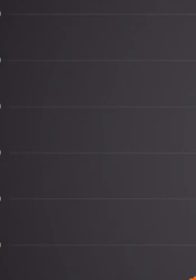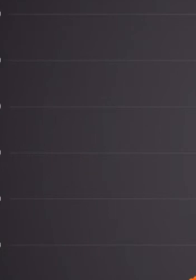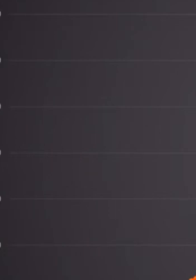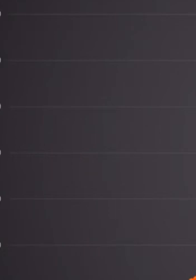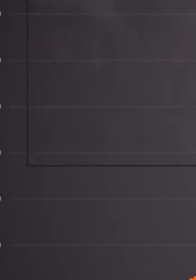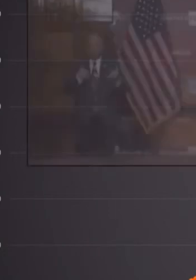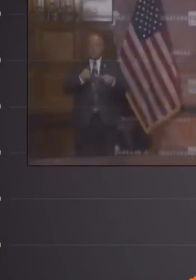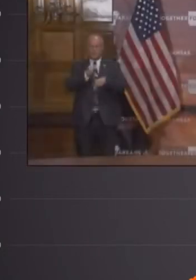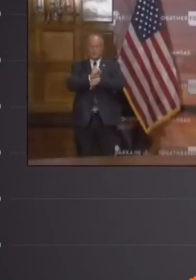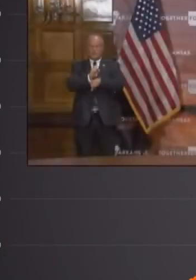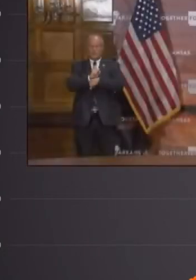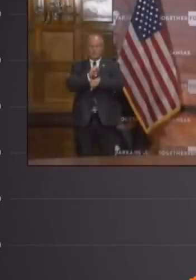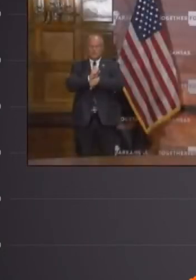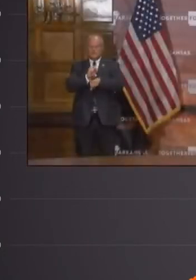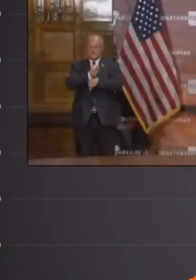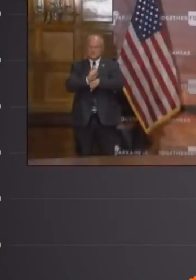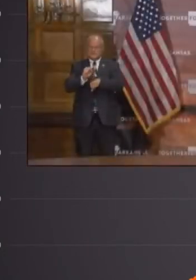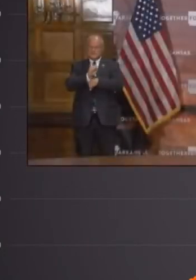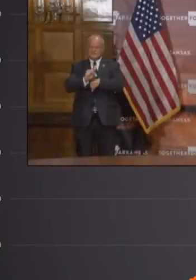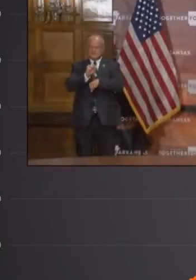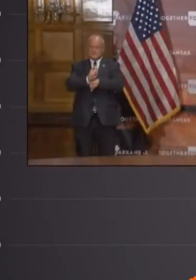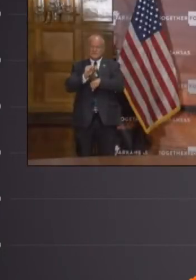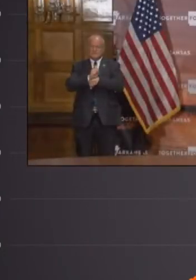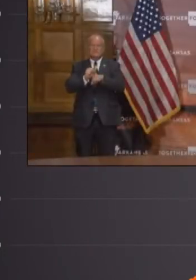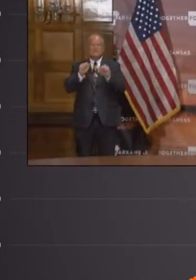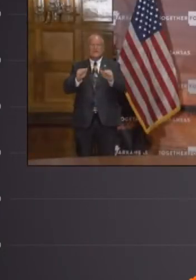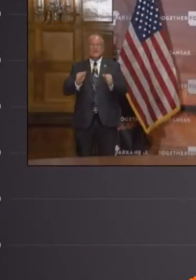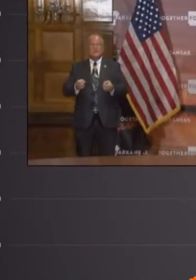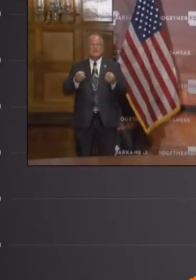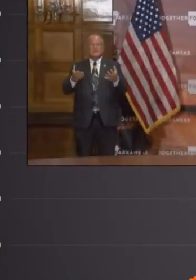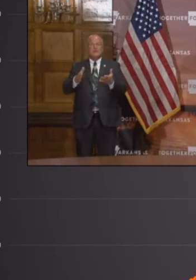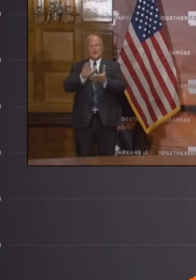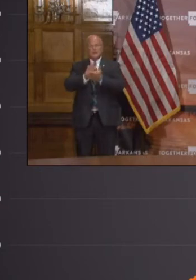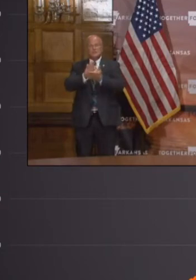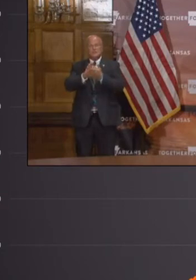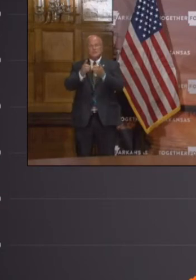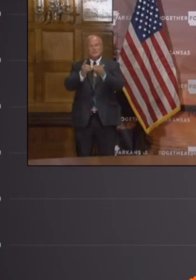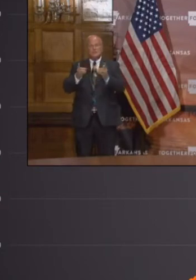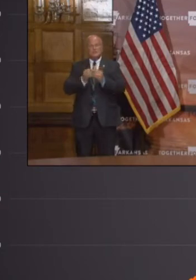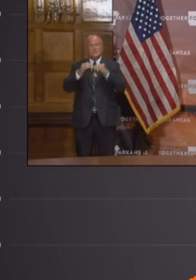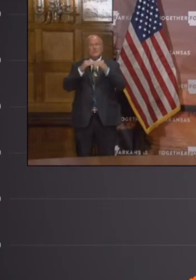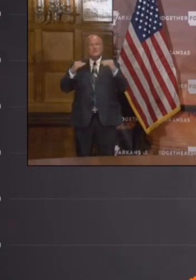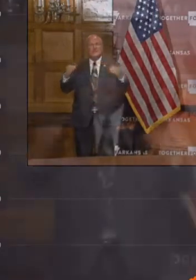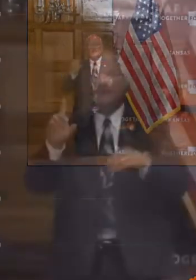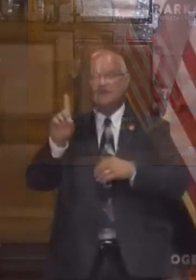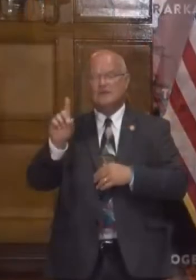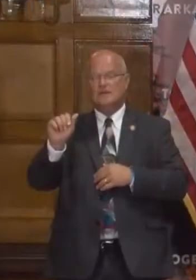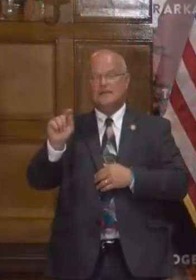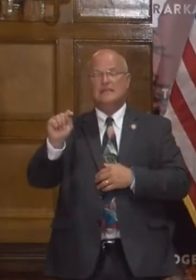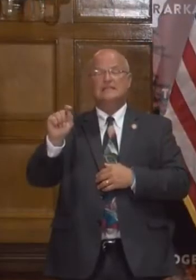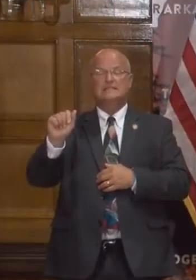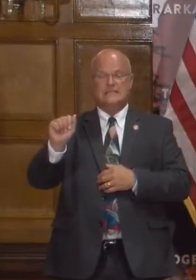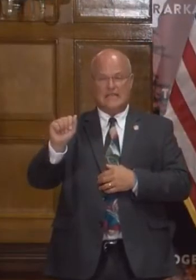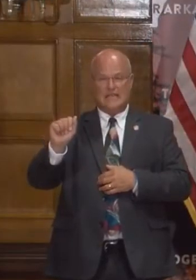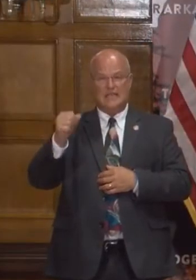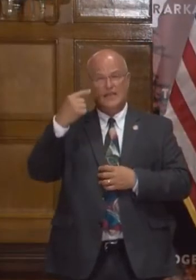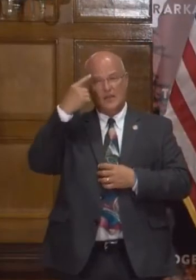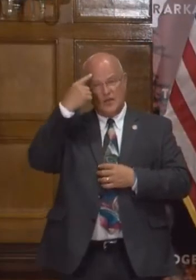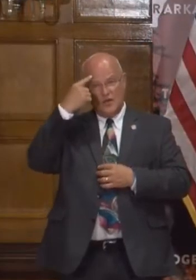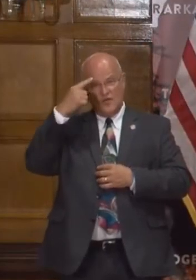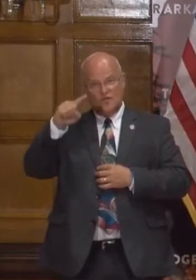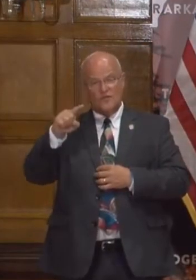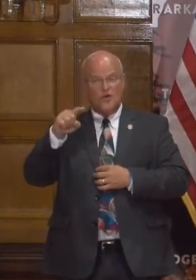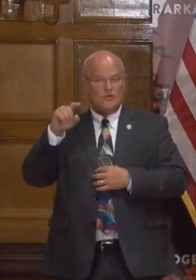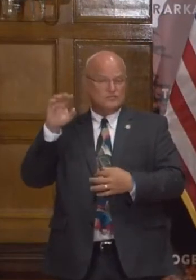are working diligently and will be able to provide school district level data for